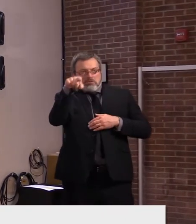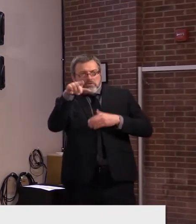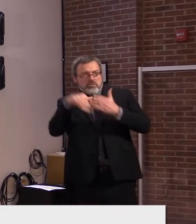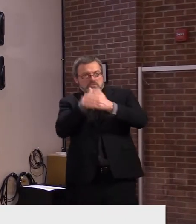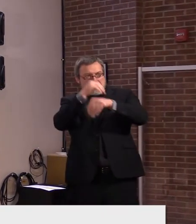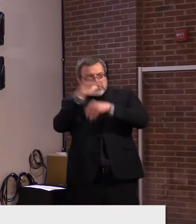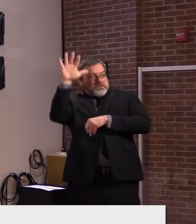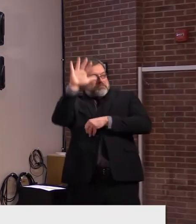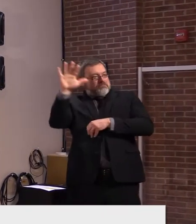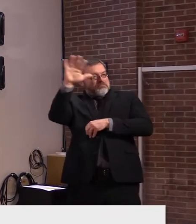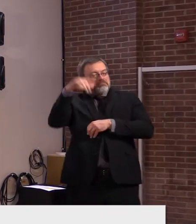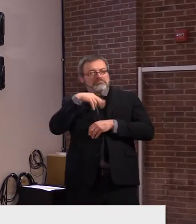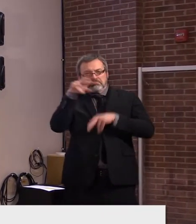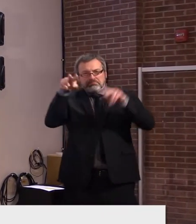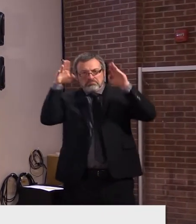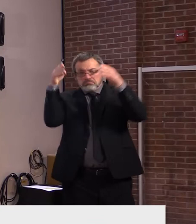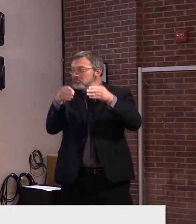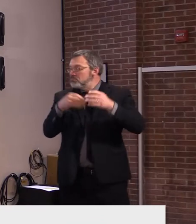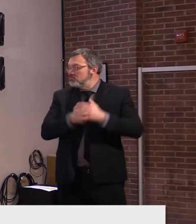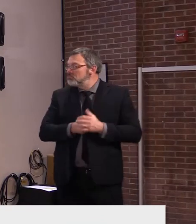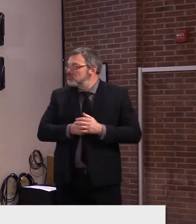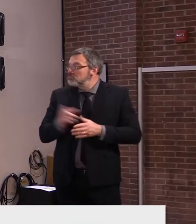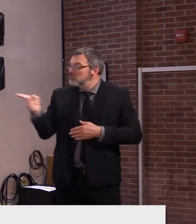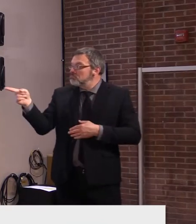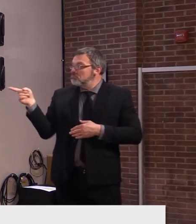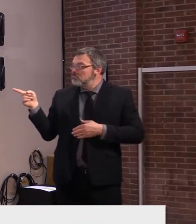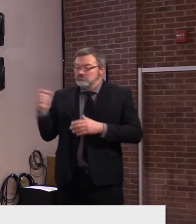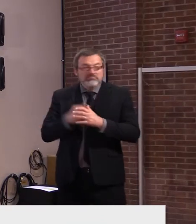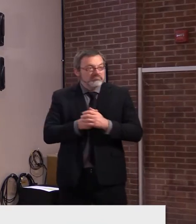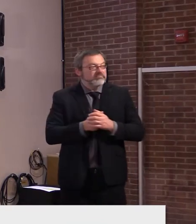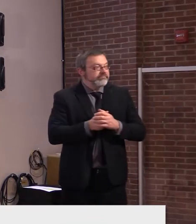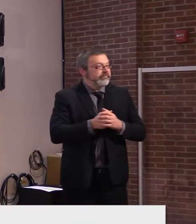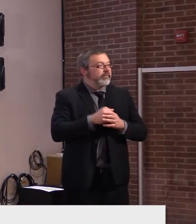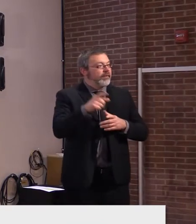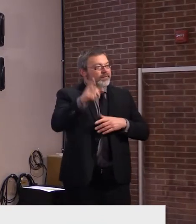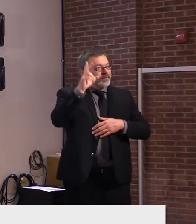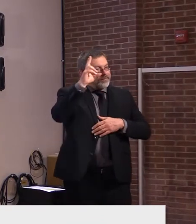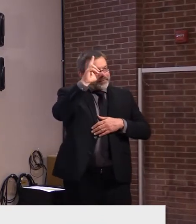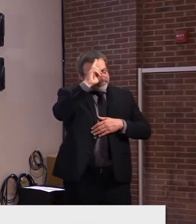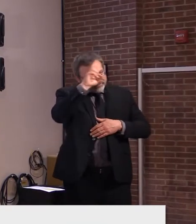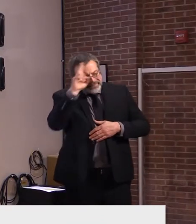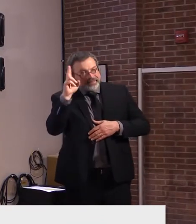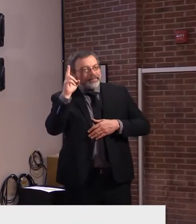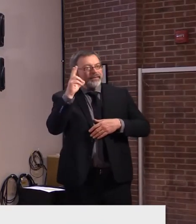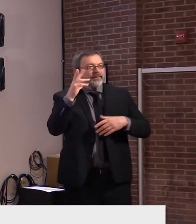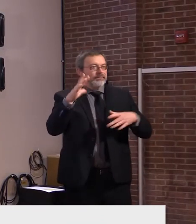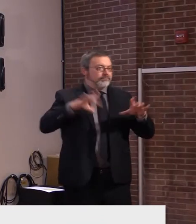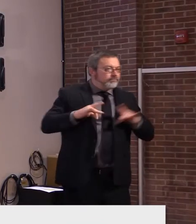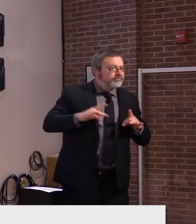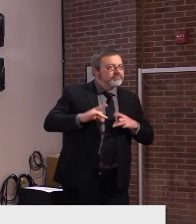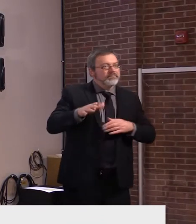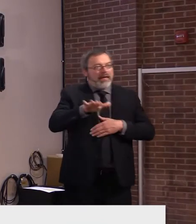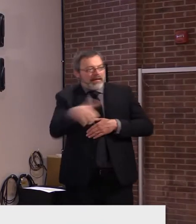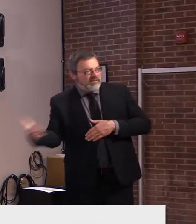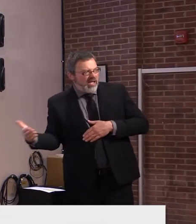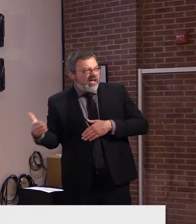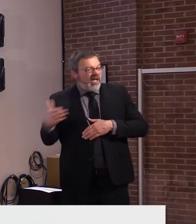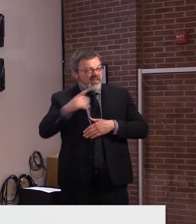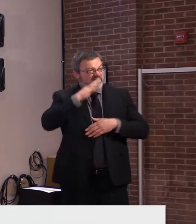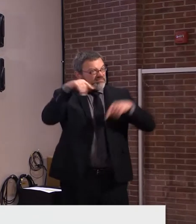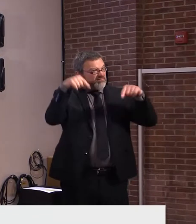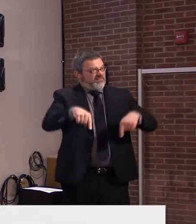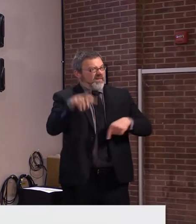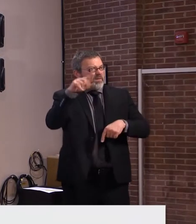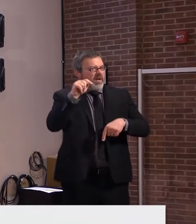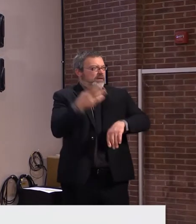in Vermont. Taking a look at the national picture first, you can see infections, hospitalizations, and deaths. All three of them have been trending